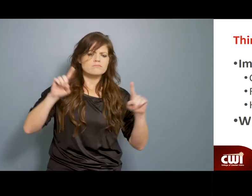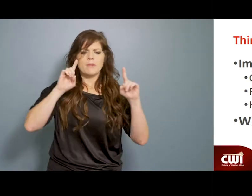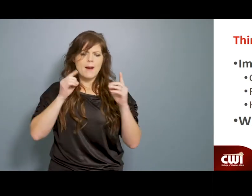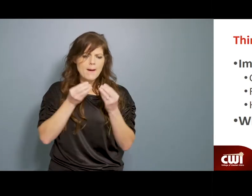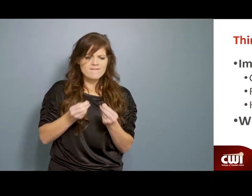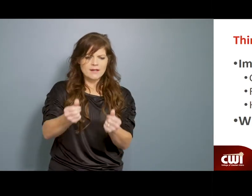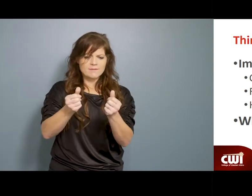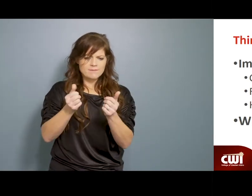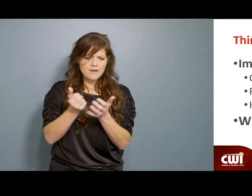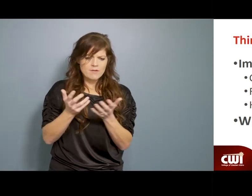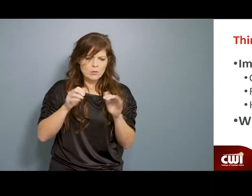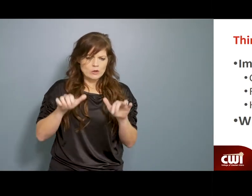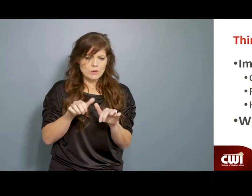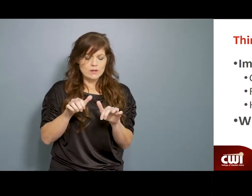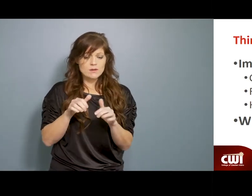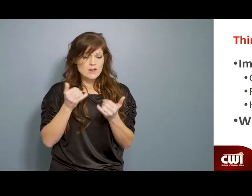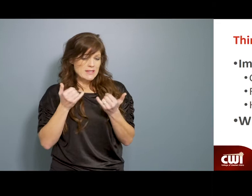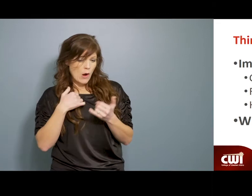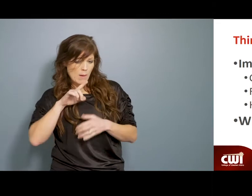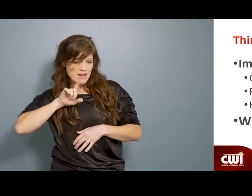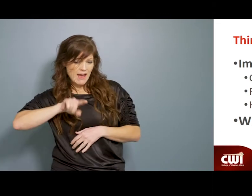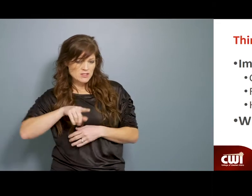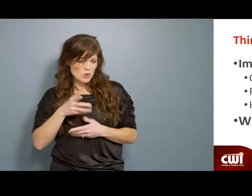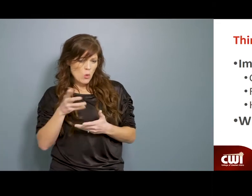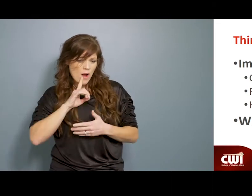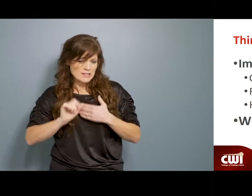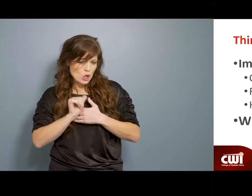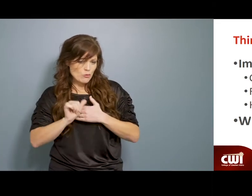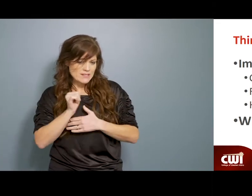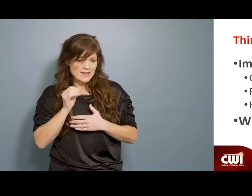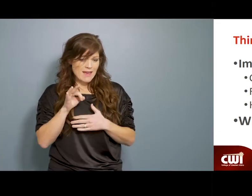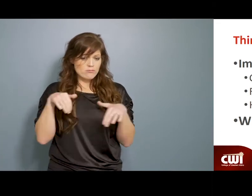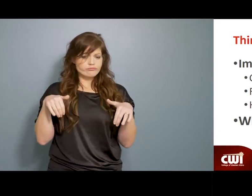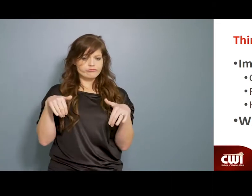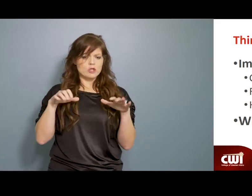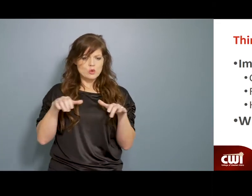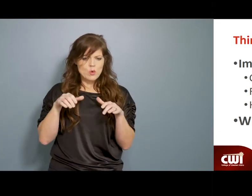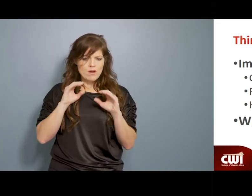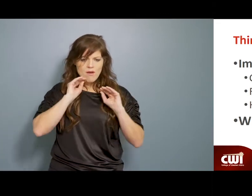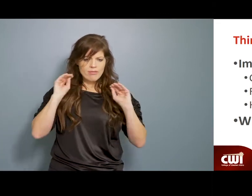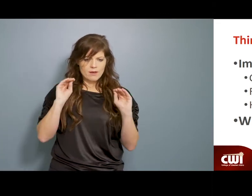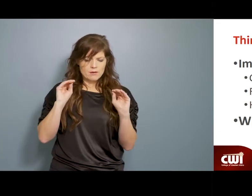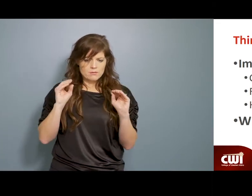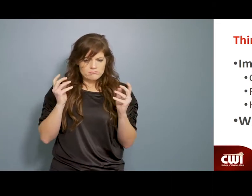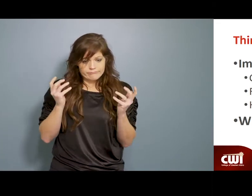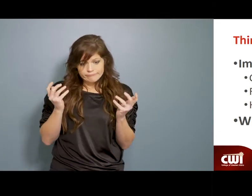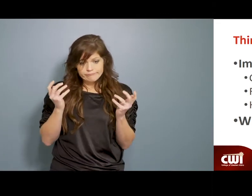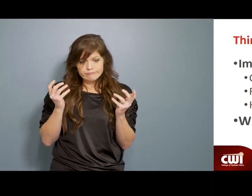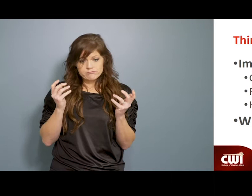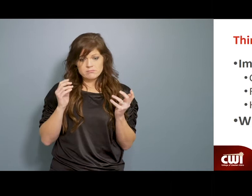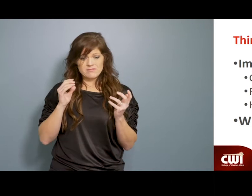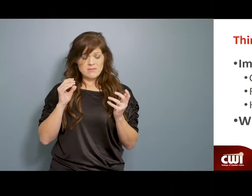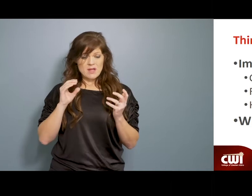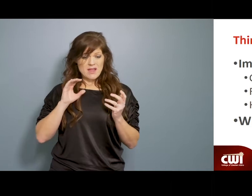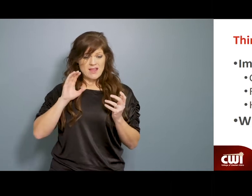just ask you, what is the risk of doing nothing? If we just sit, which I know is not going to be an